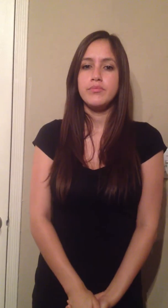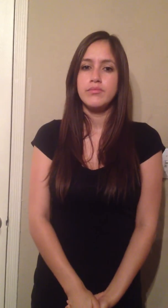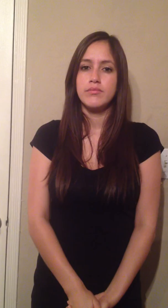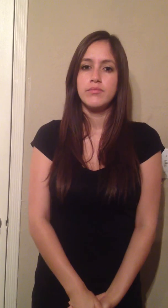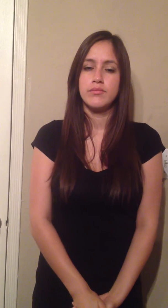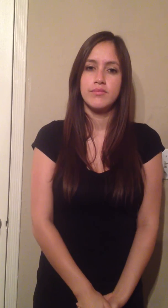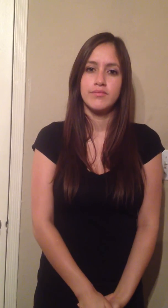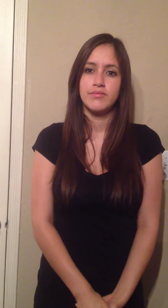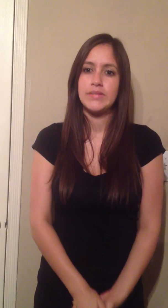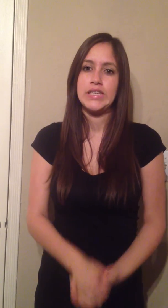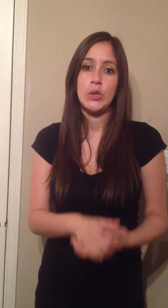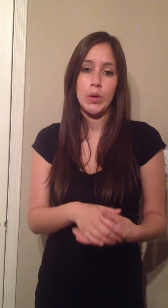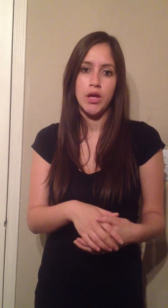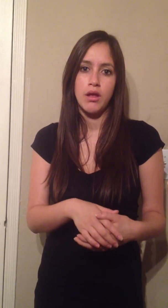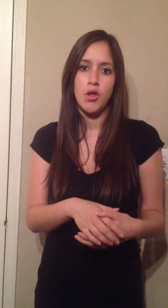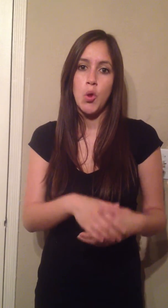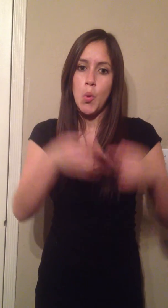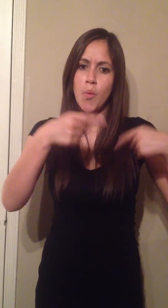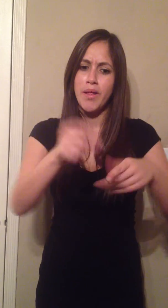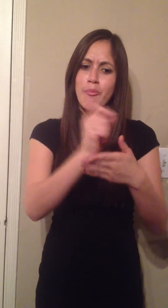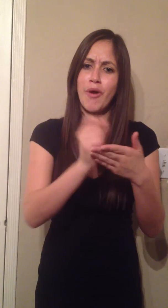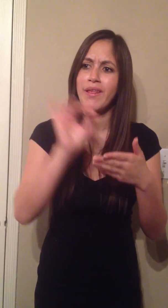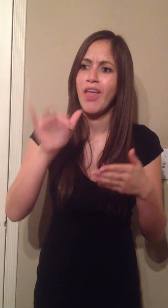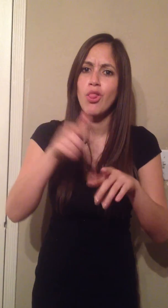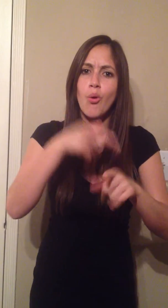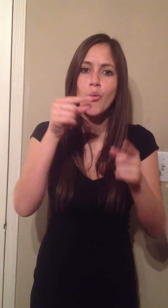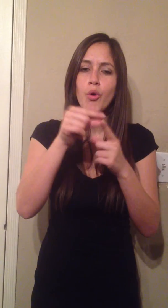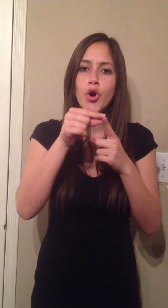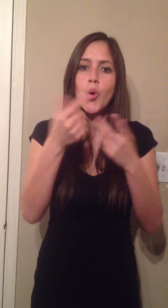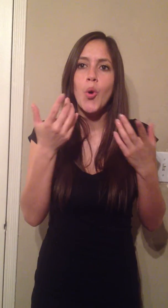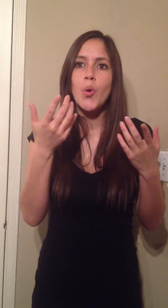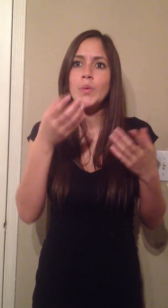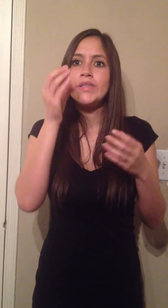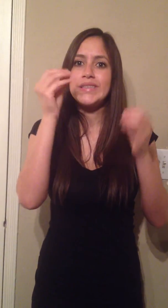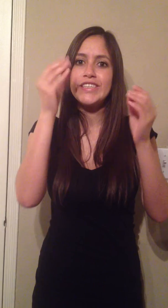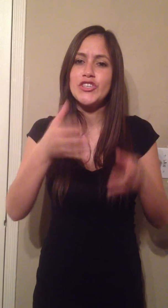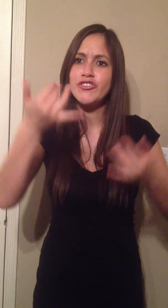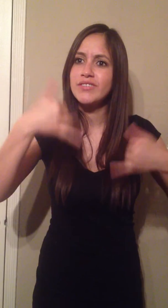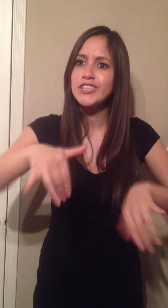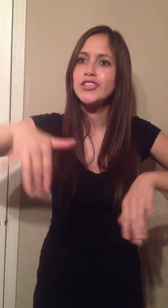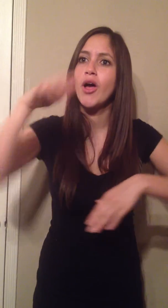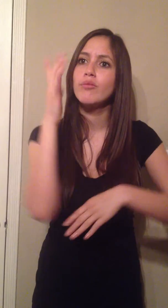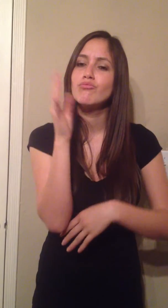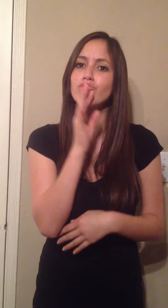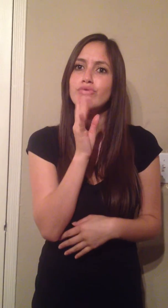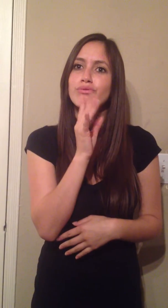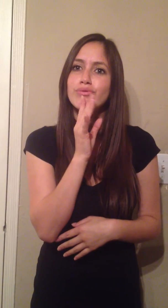Okay, what is the teacher doing while I'm writing that? Yeah, talking. If you ever get a teacher who says, that's a long word,